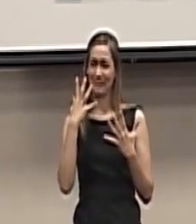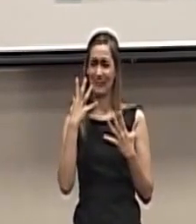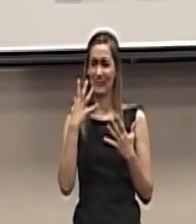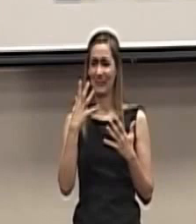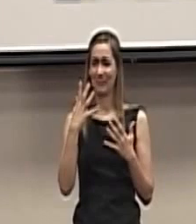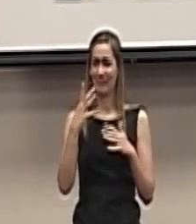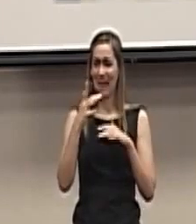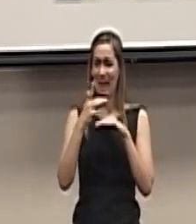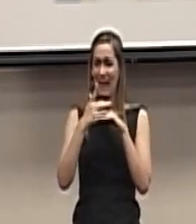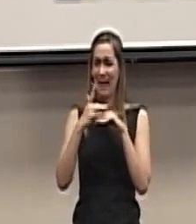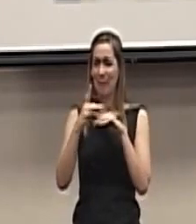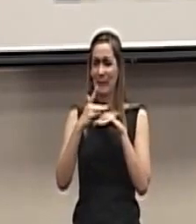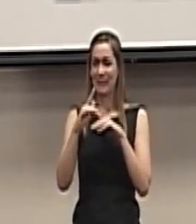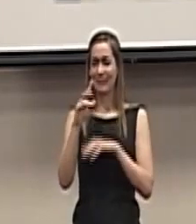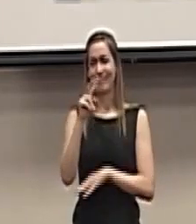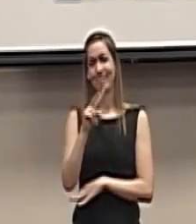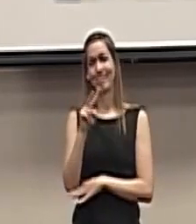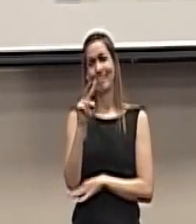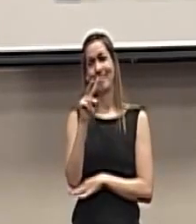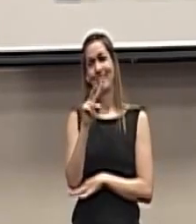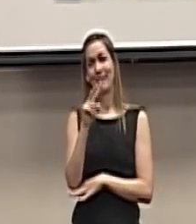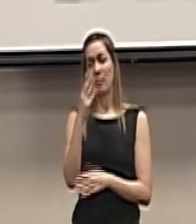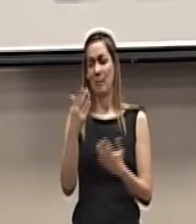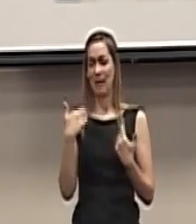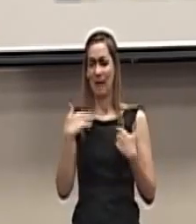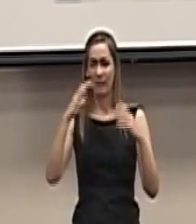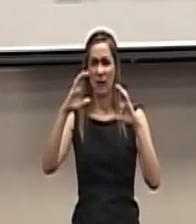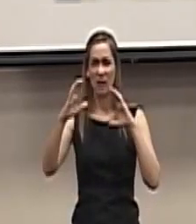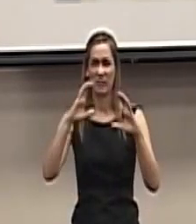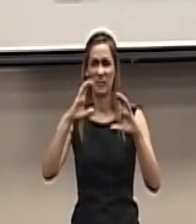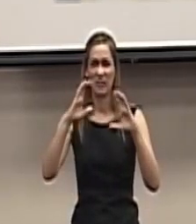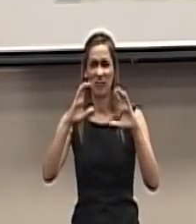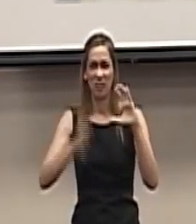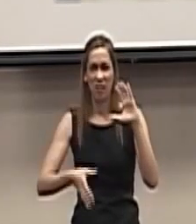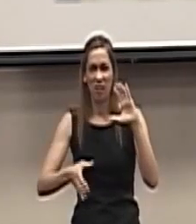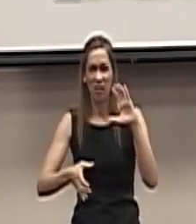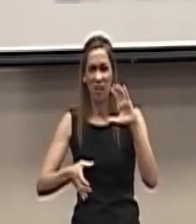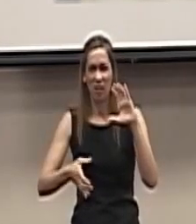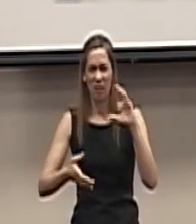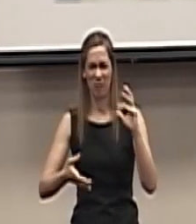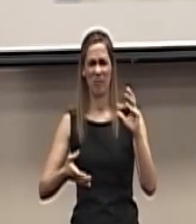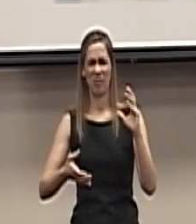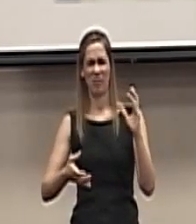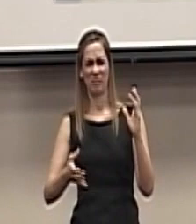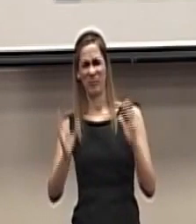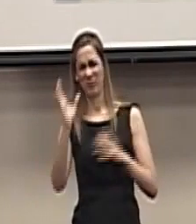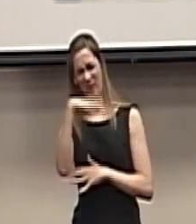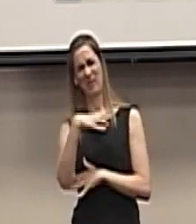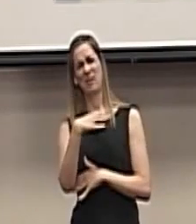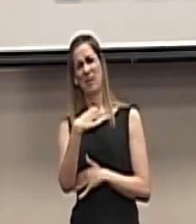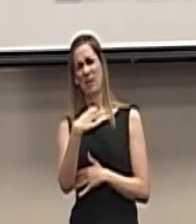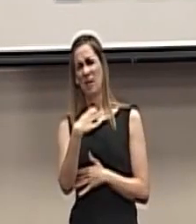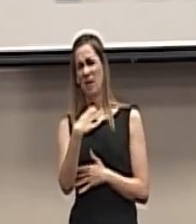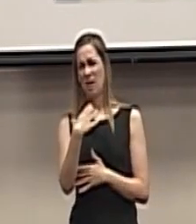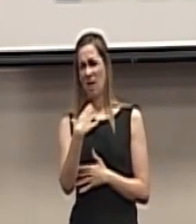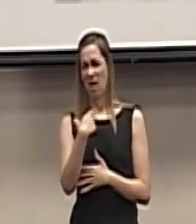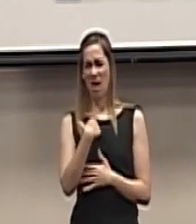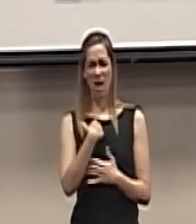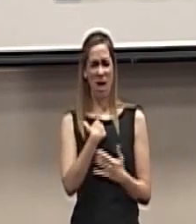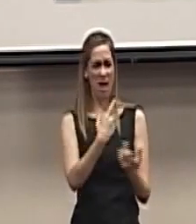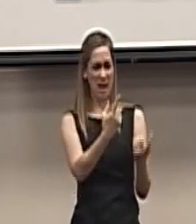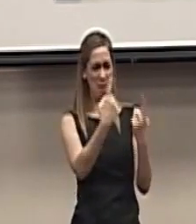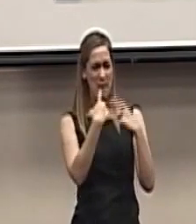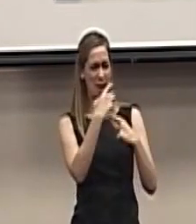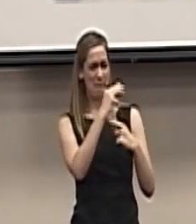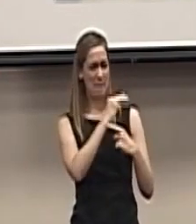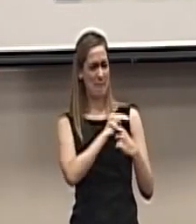stares. And you might even have some conversations, and you'll go, man, that's strange. Whenever I came off the mission field, one of